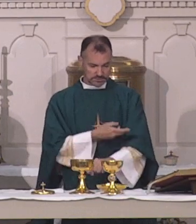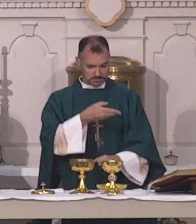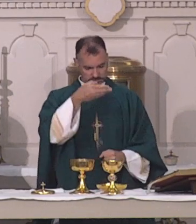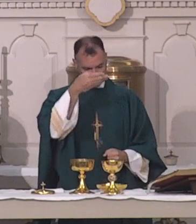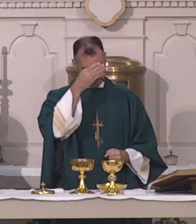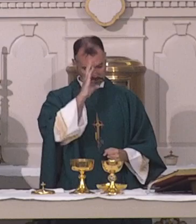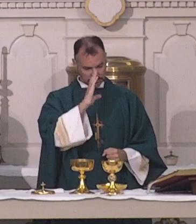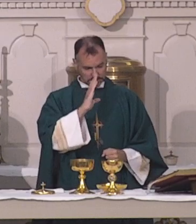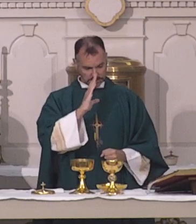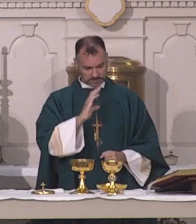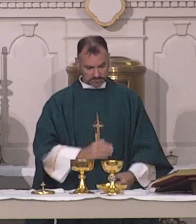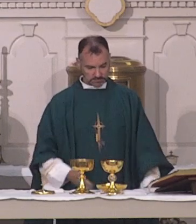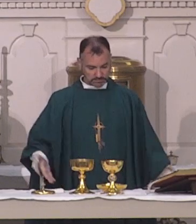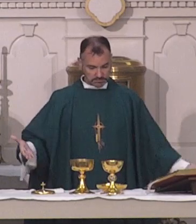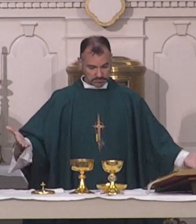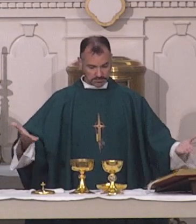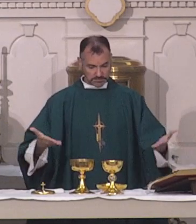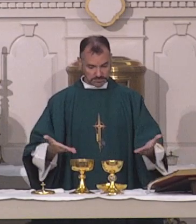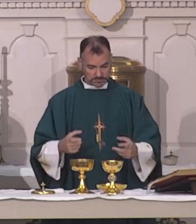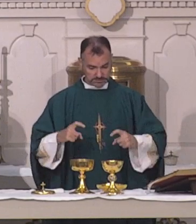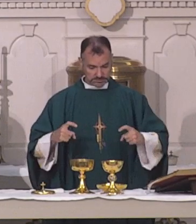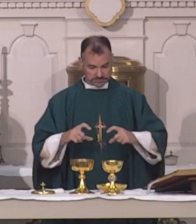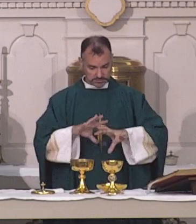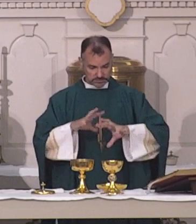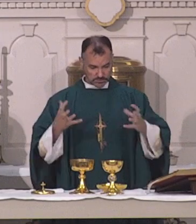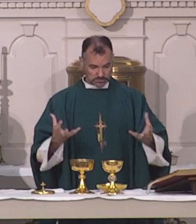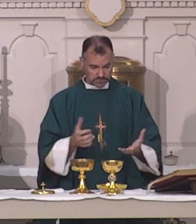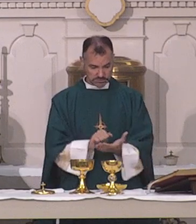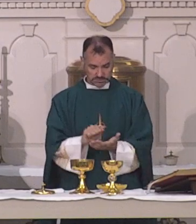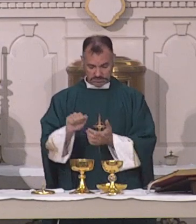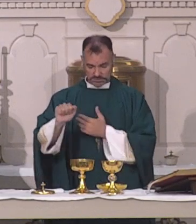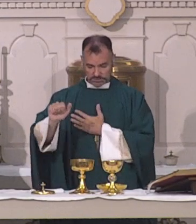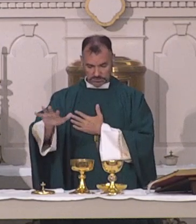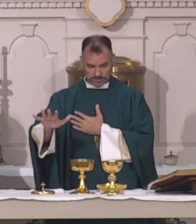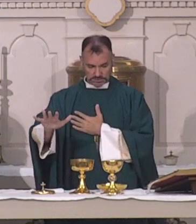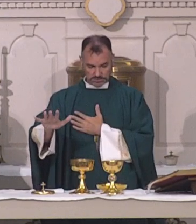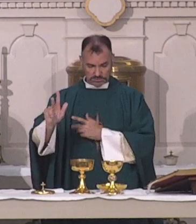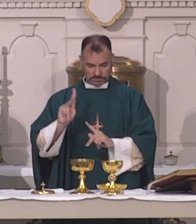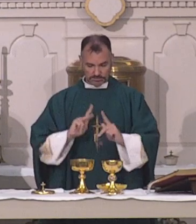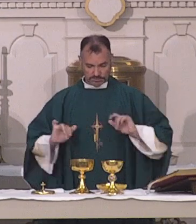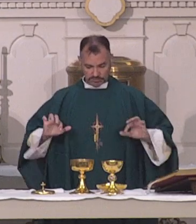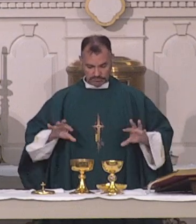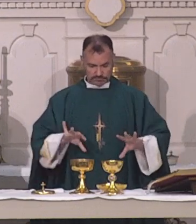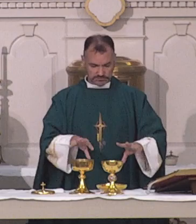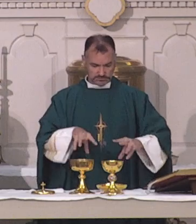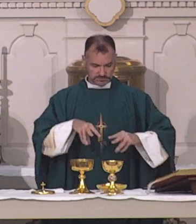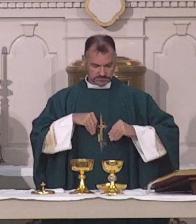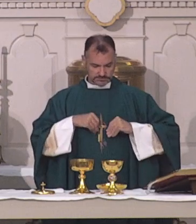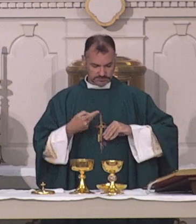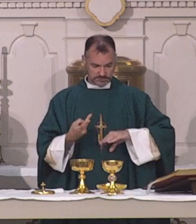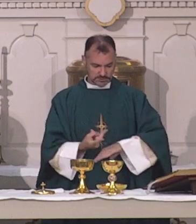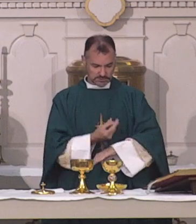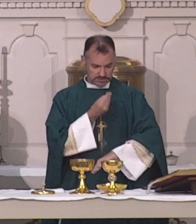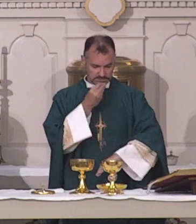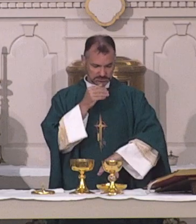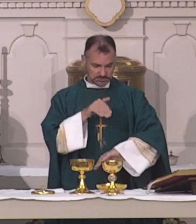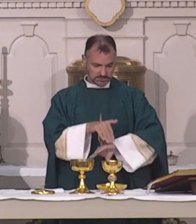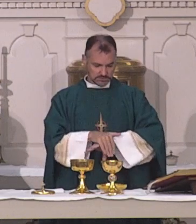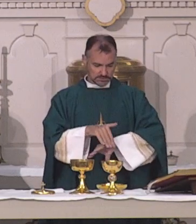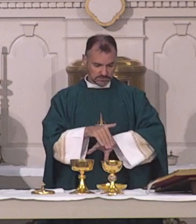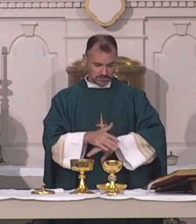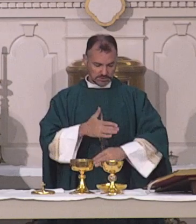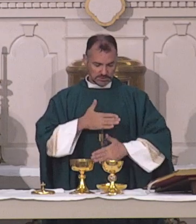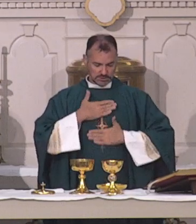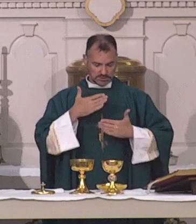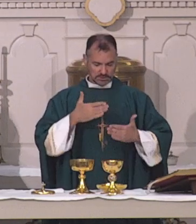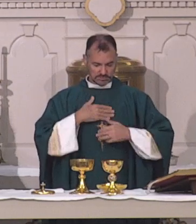Behold the Lamb of God. Behold him who takes away the sins of the world. Blessed are those called to the